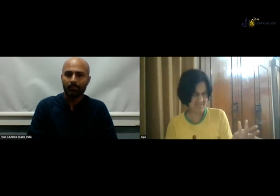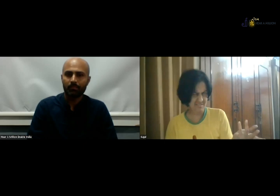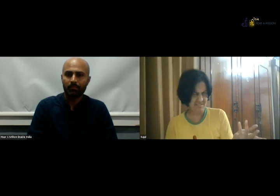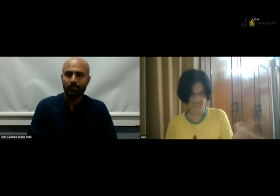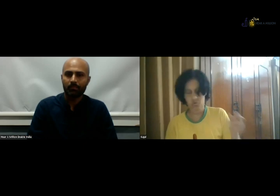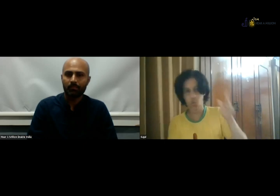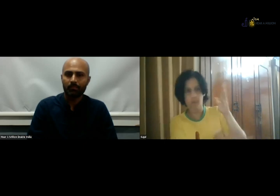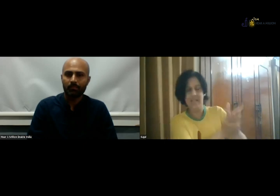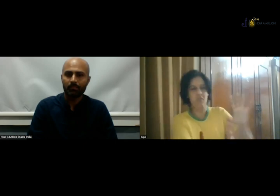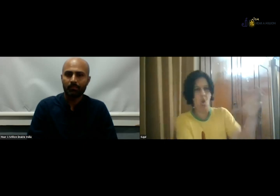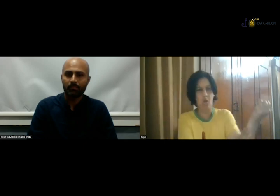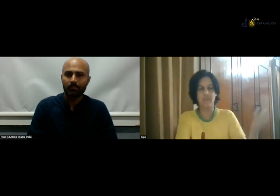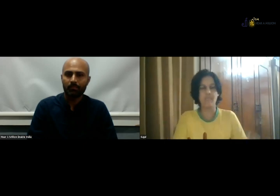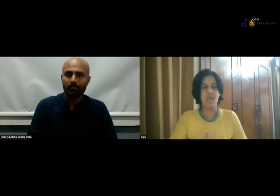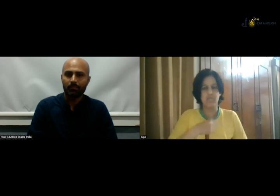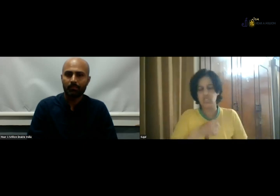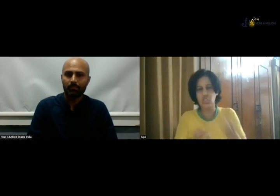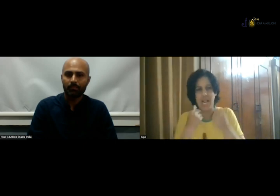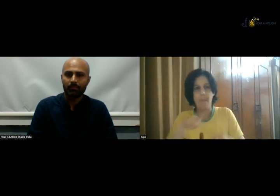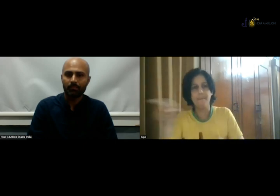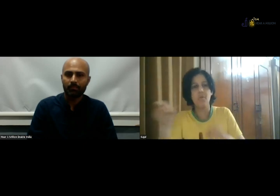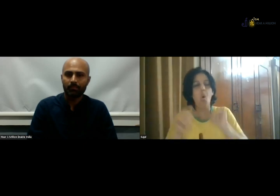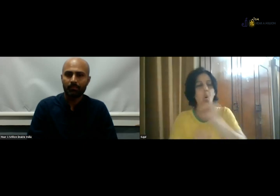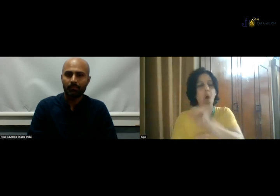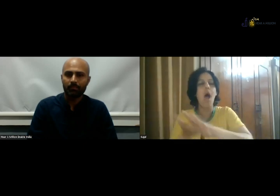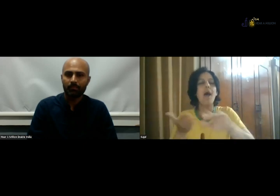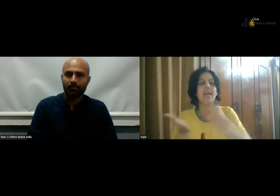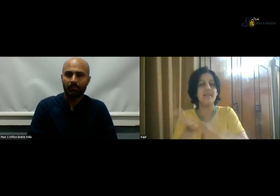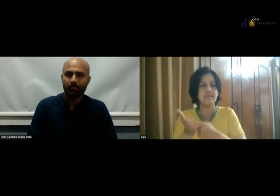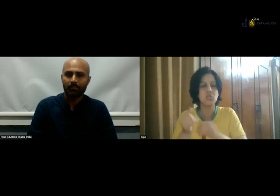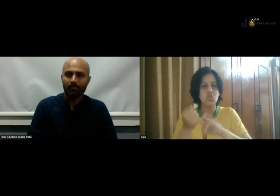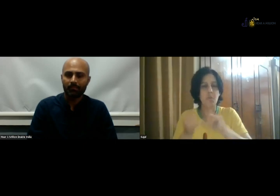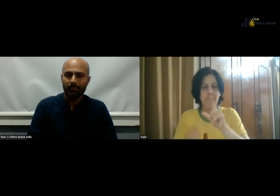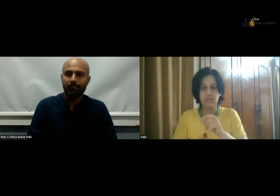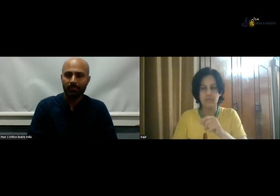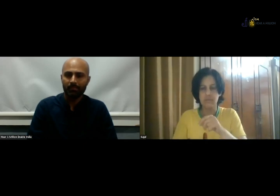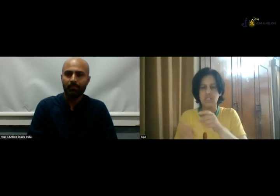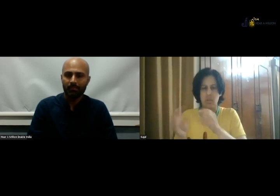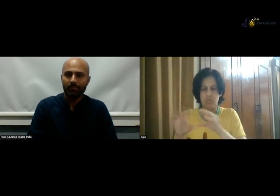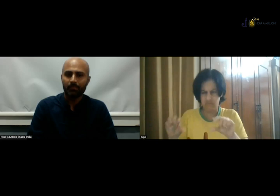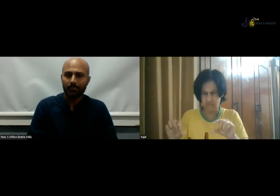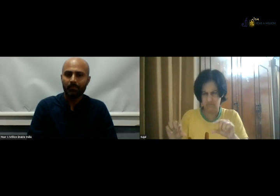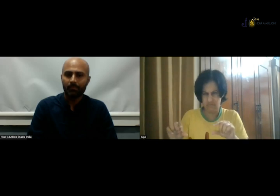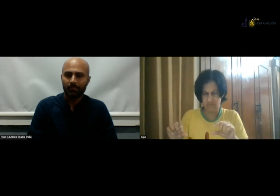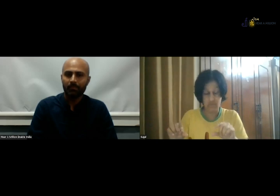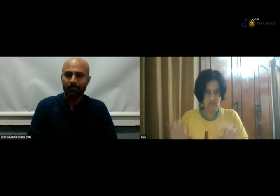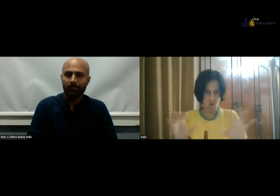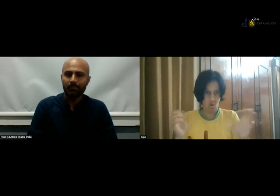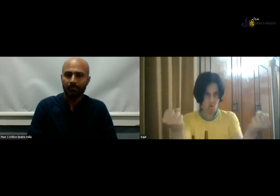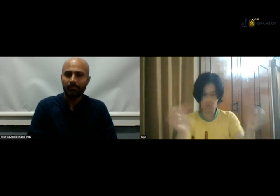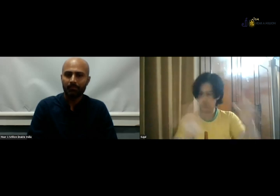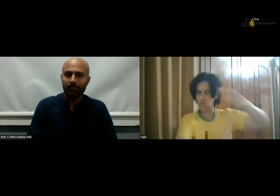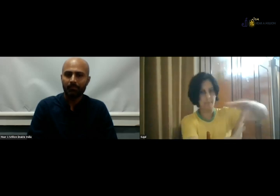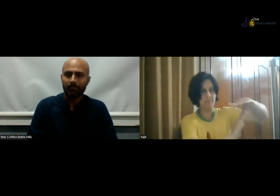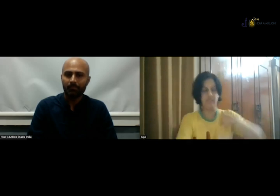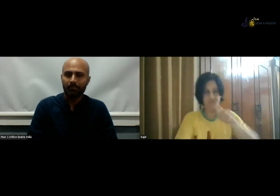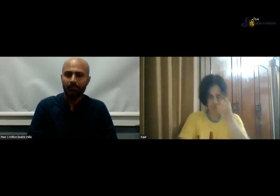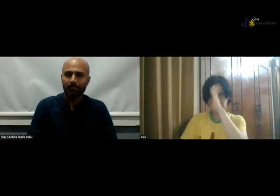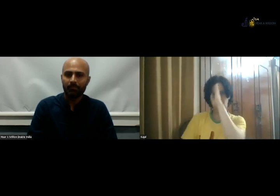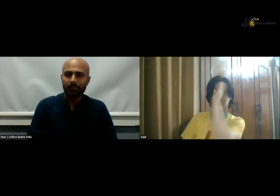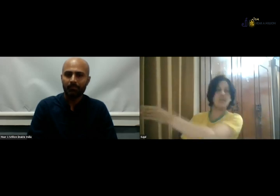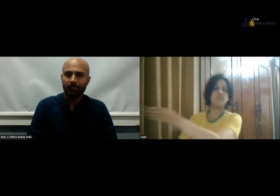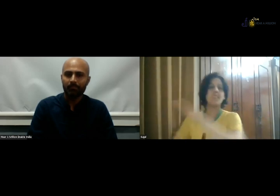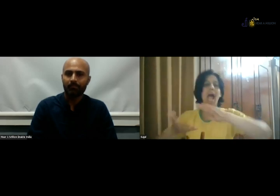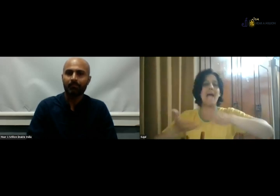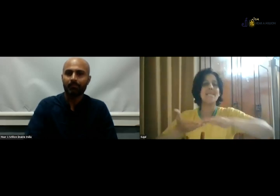mentioned Sudamni is no more, I was like, what? I was like, no, I just check up to I just checked my other group, and there